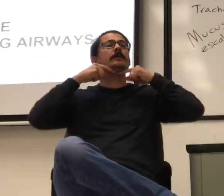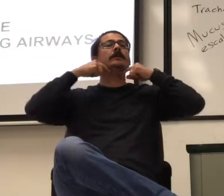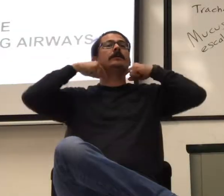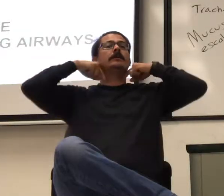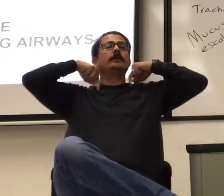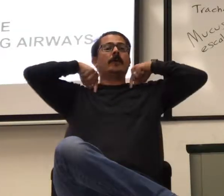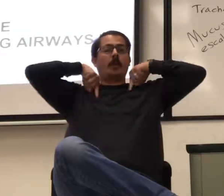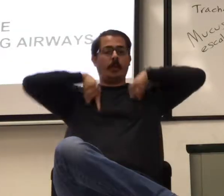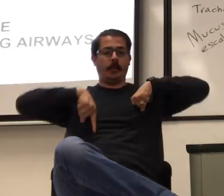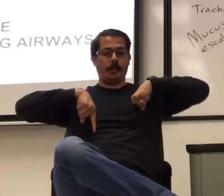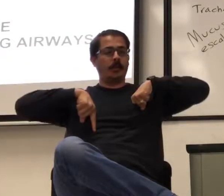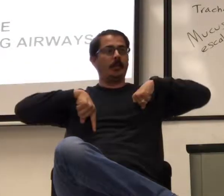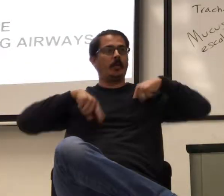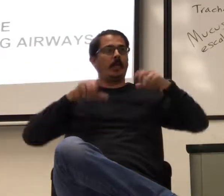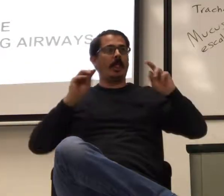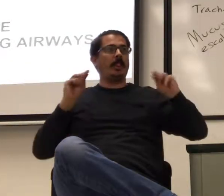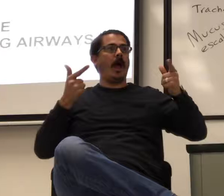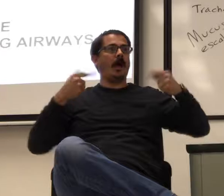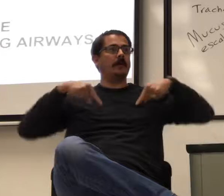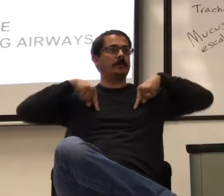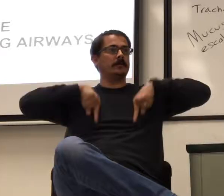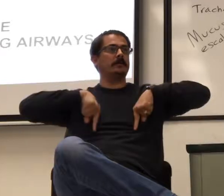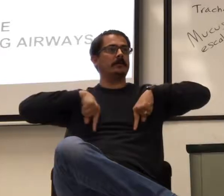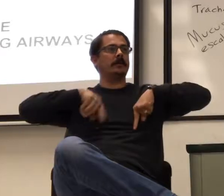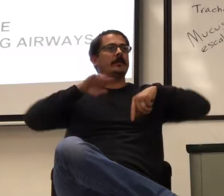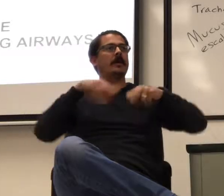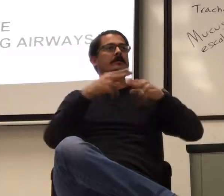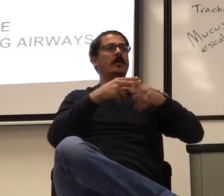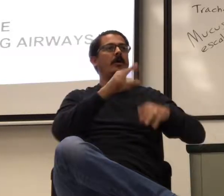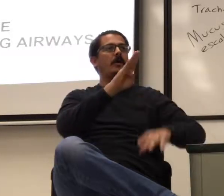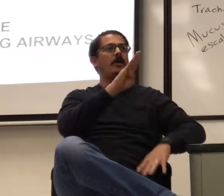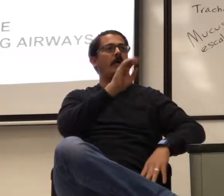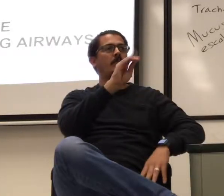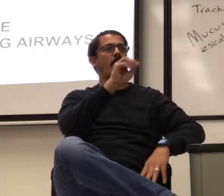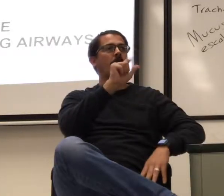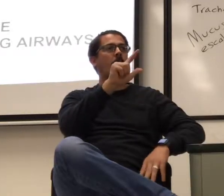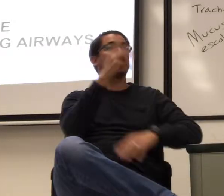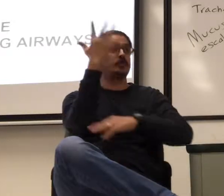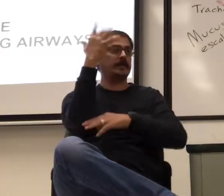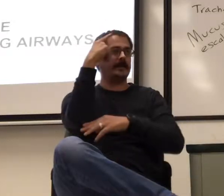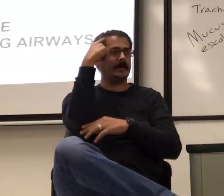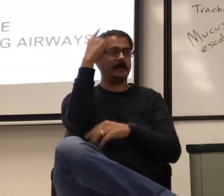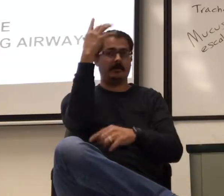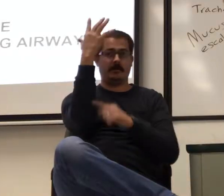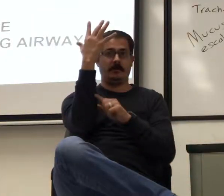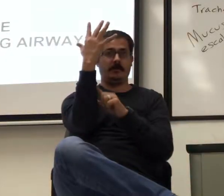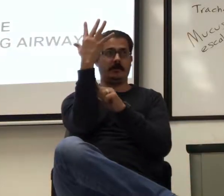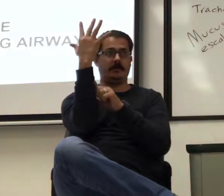tissue. Call this the bronchial tree. Think of a tree, the trunk of a tree, and it